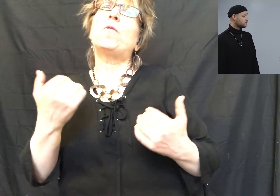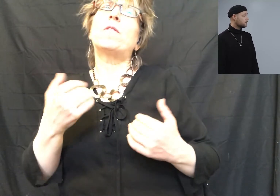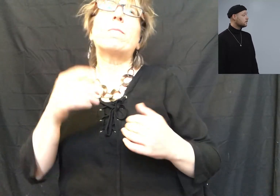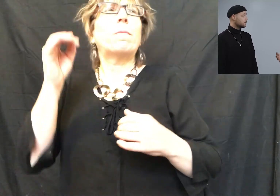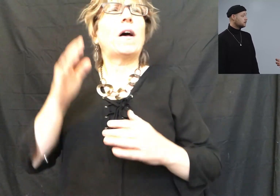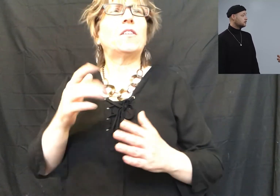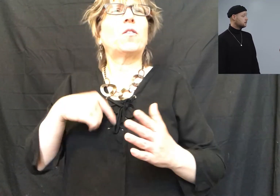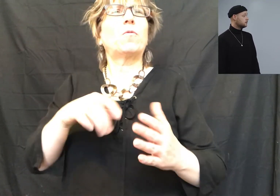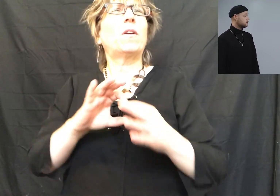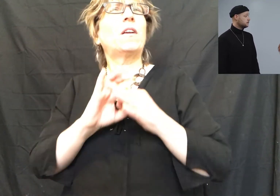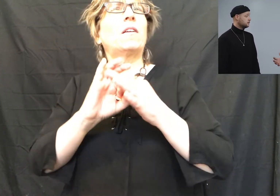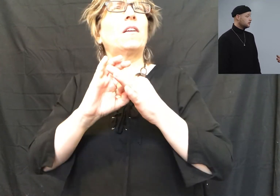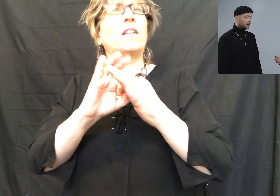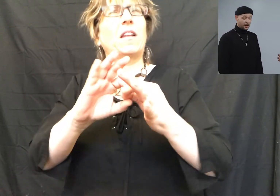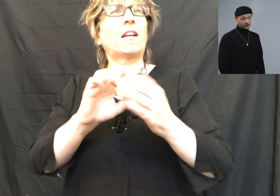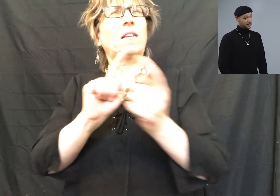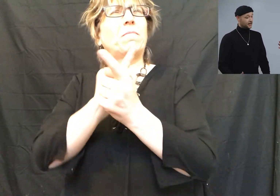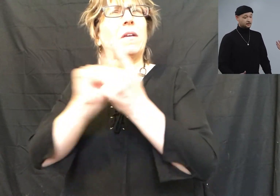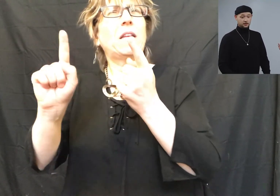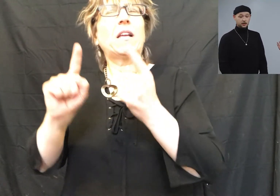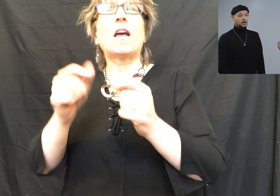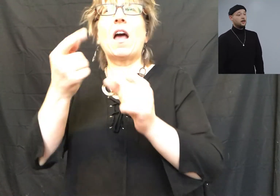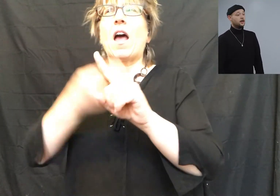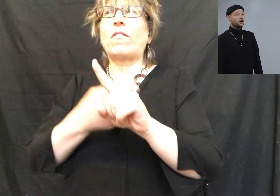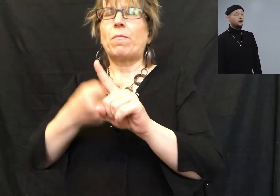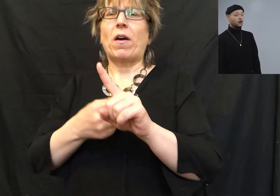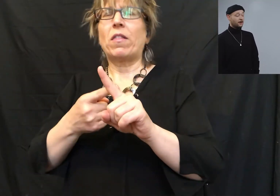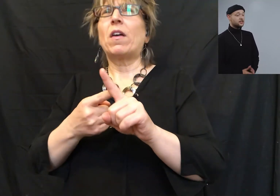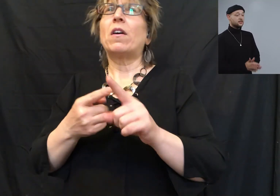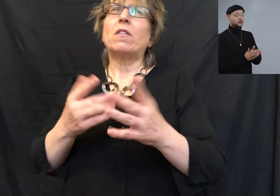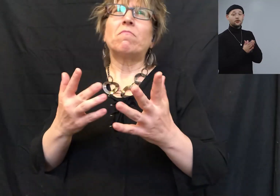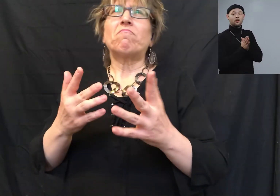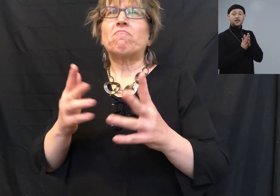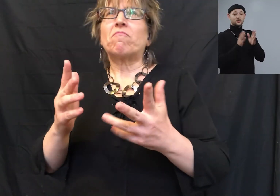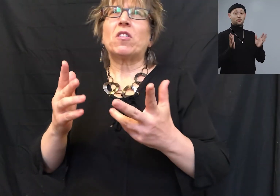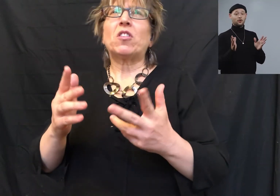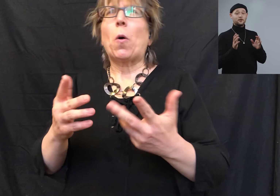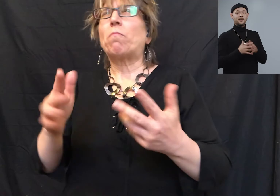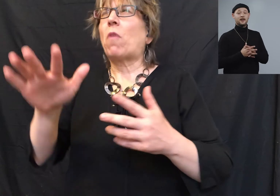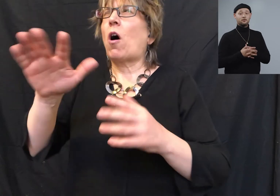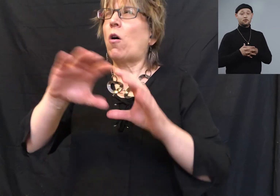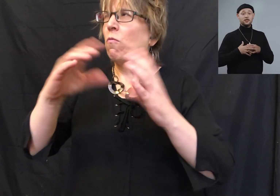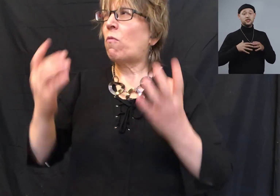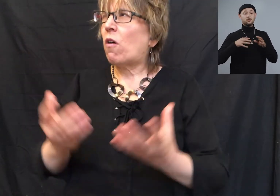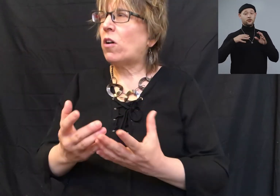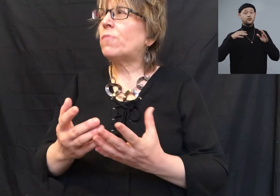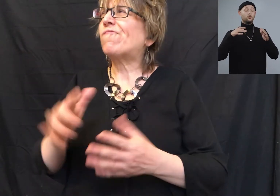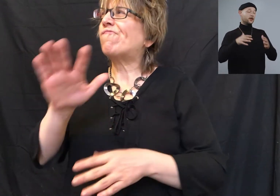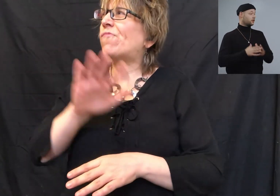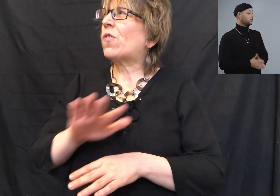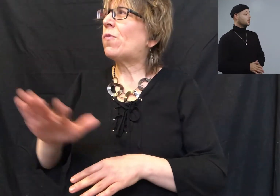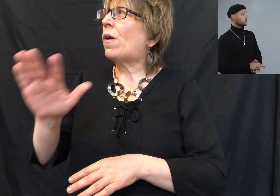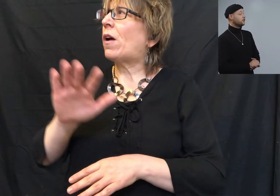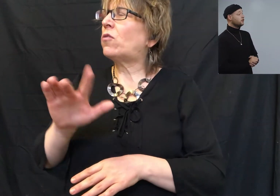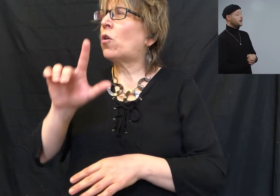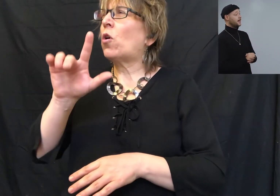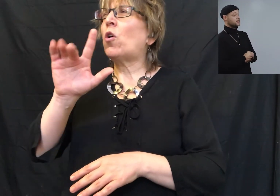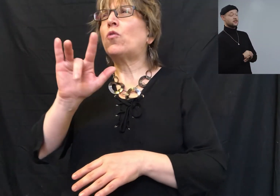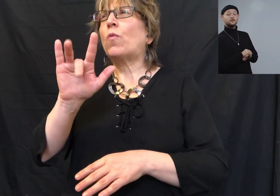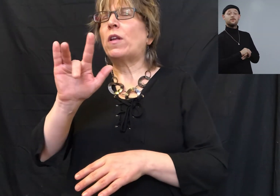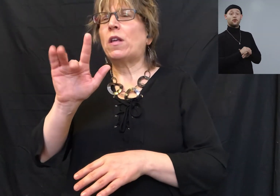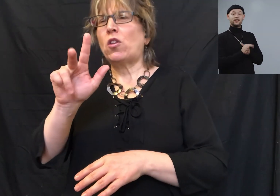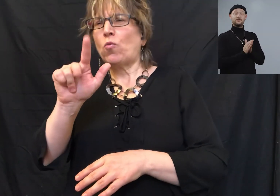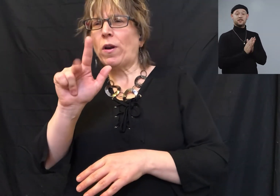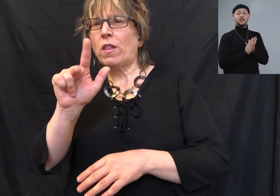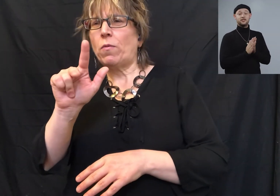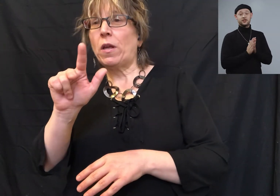with every single month? I mean, across the country and around the world. So across the world right now, we're reaching north of 2,300 youth